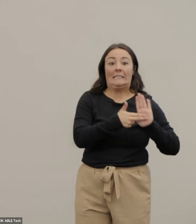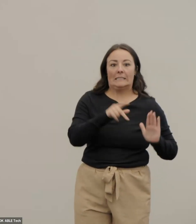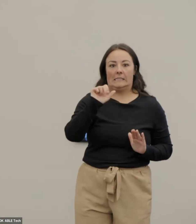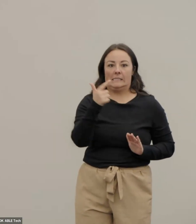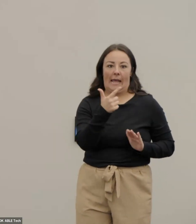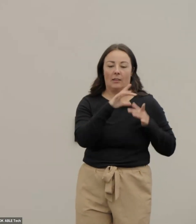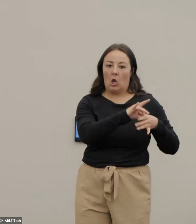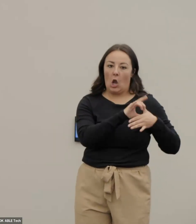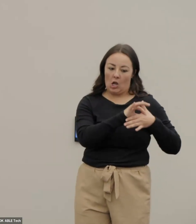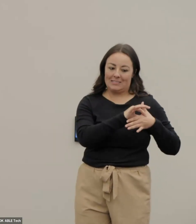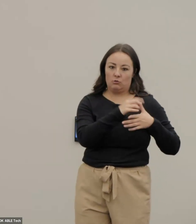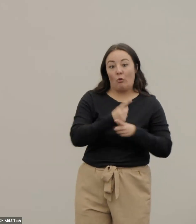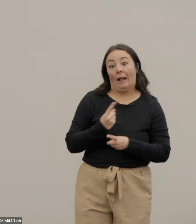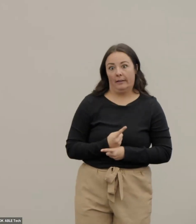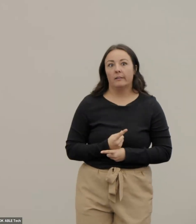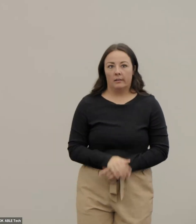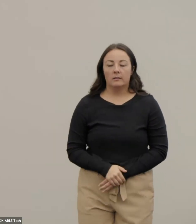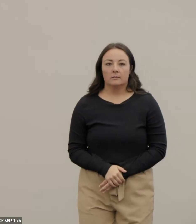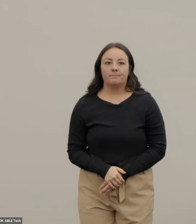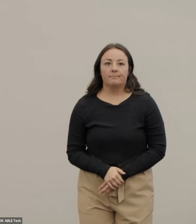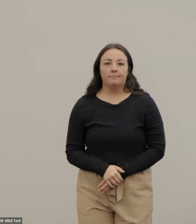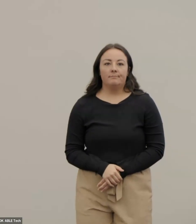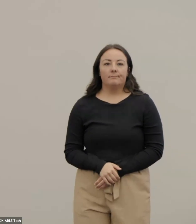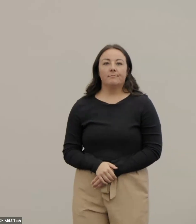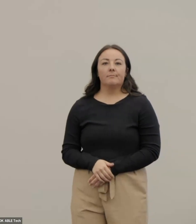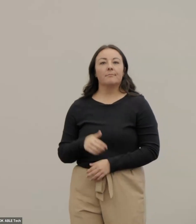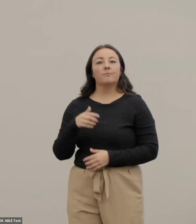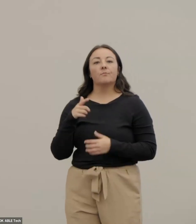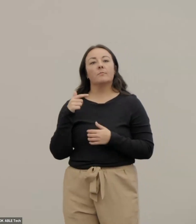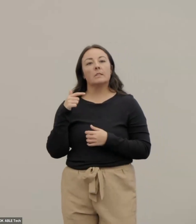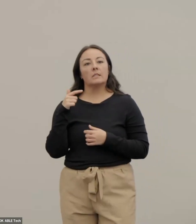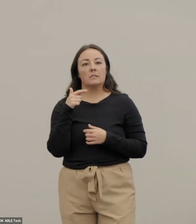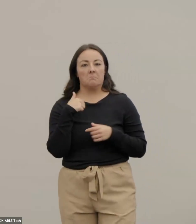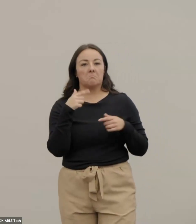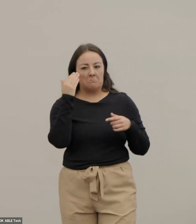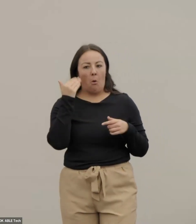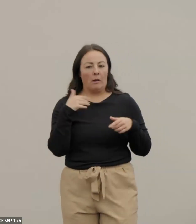correctly. Now, I know I mentioned